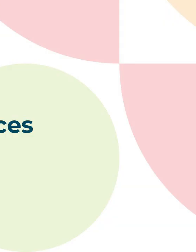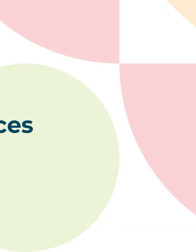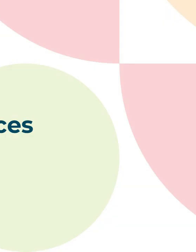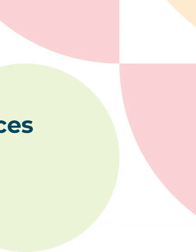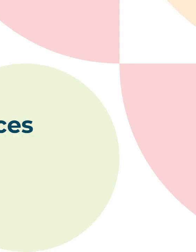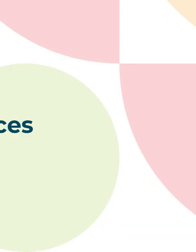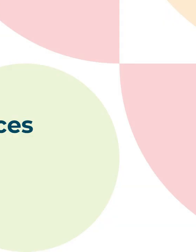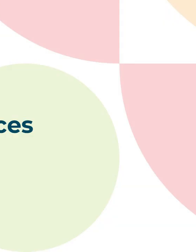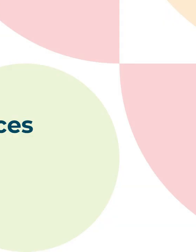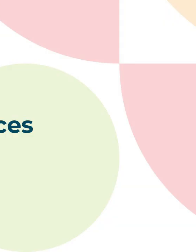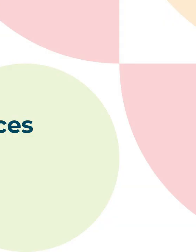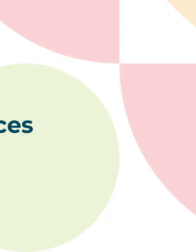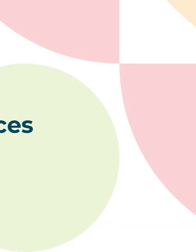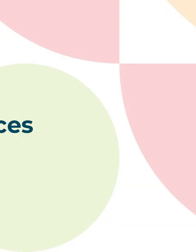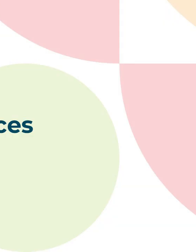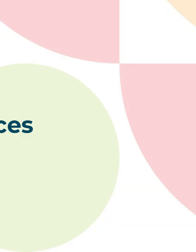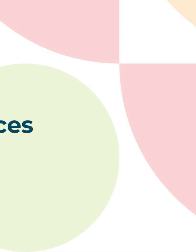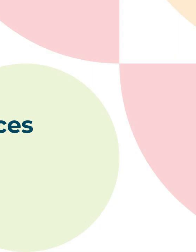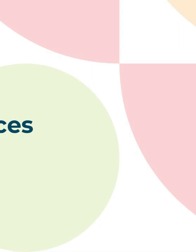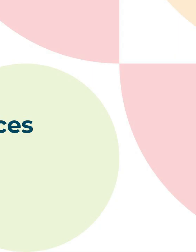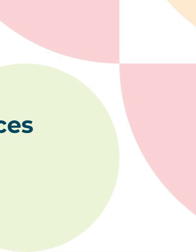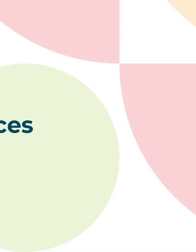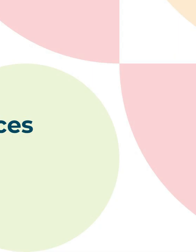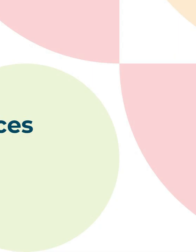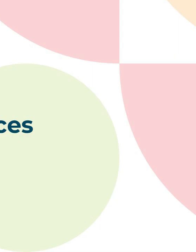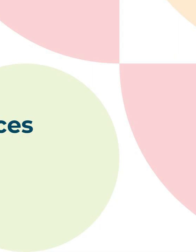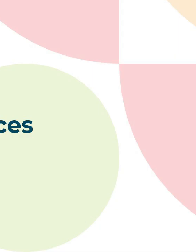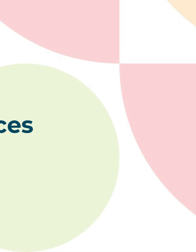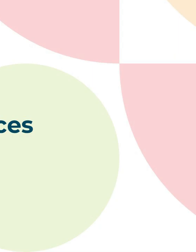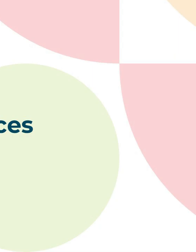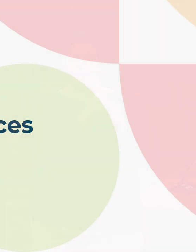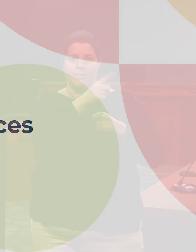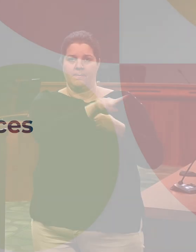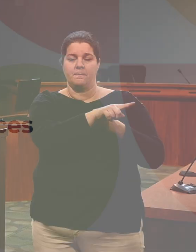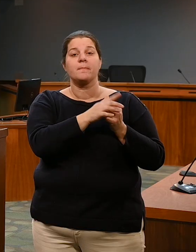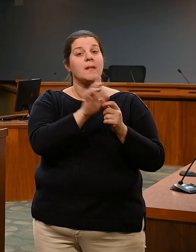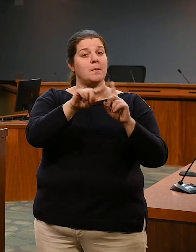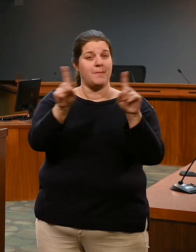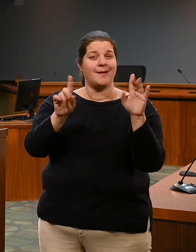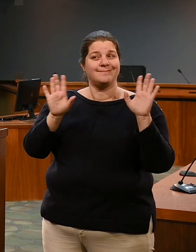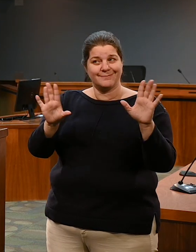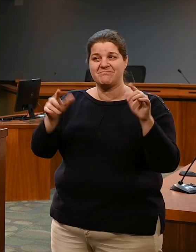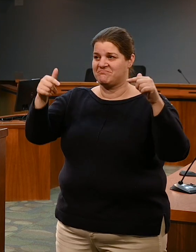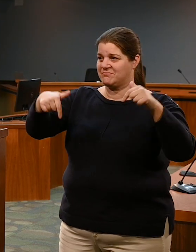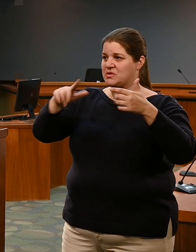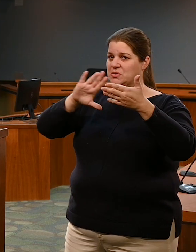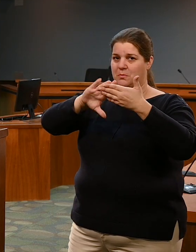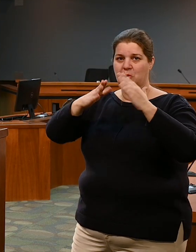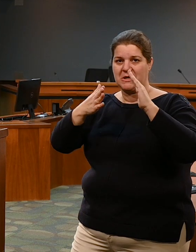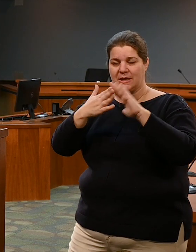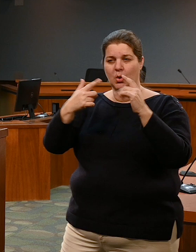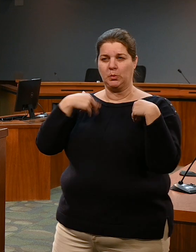and missed intervention chances. We are, however, a community that is meeting